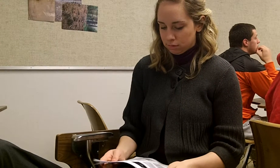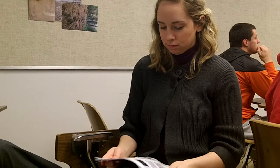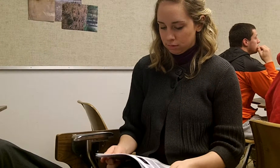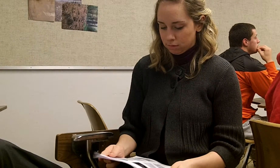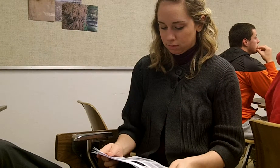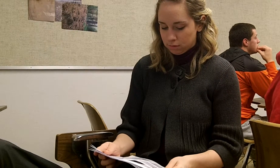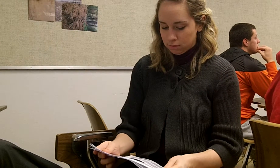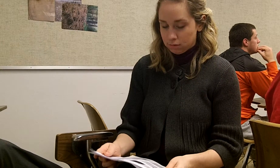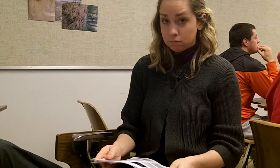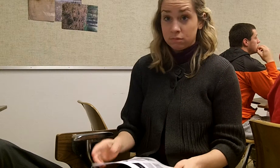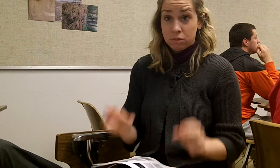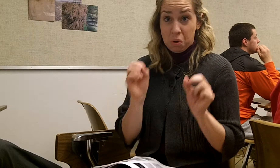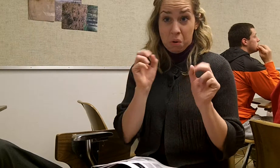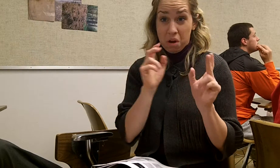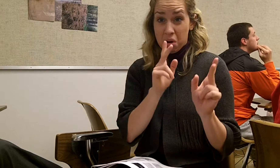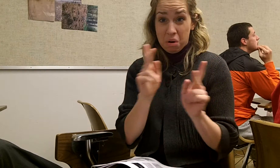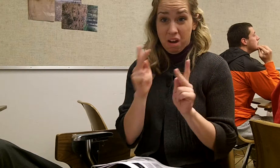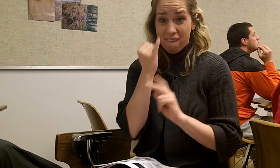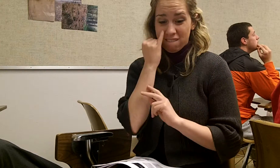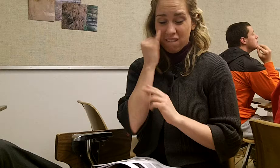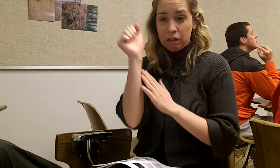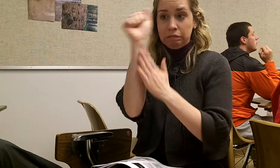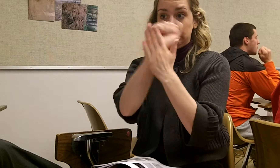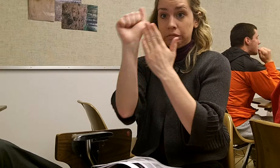All right, are you guys okay if I erase the Wnt pathway?